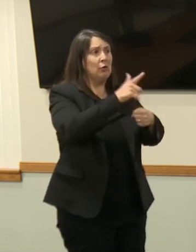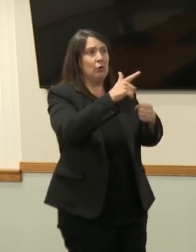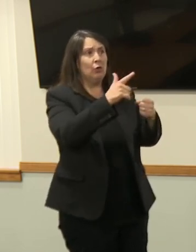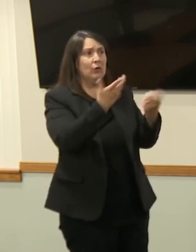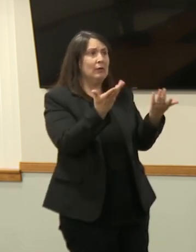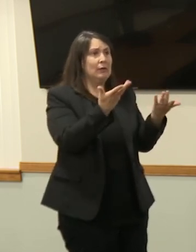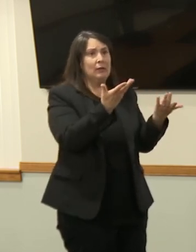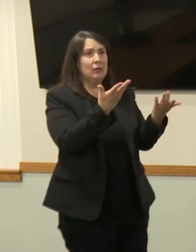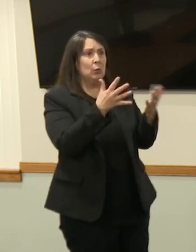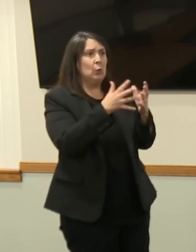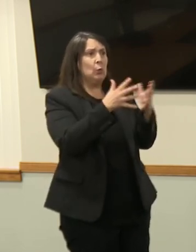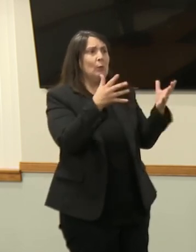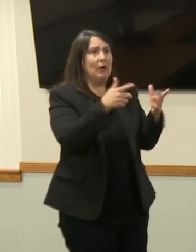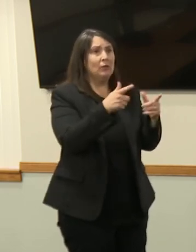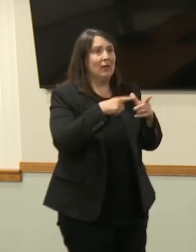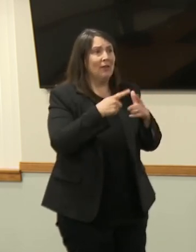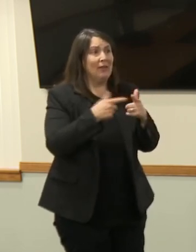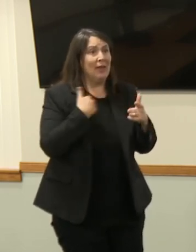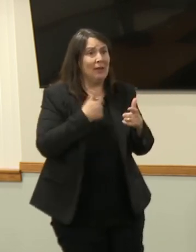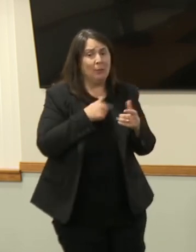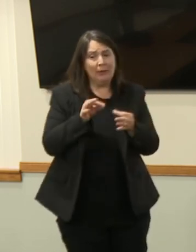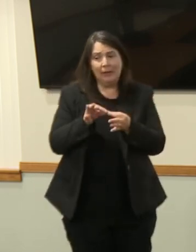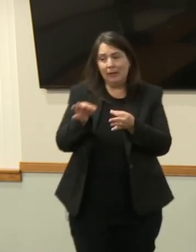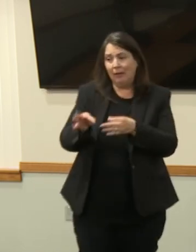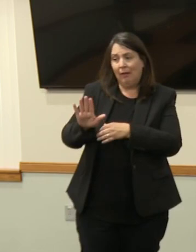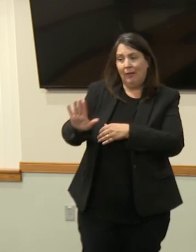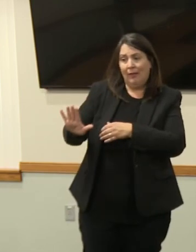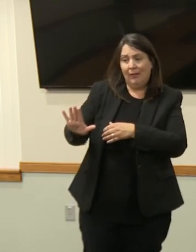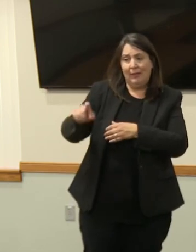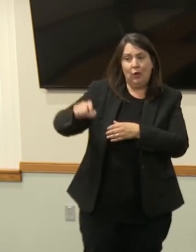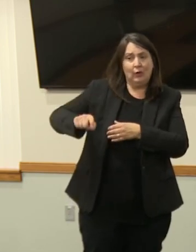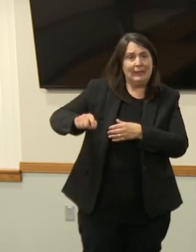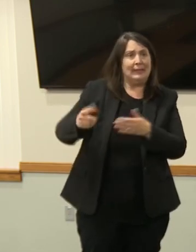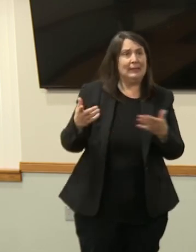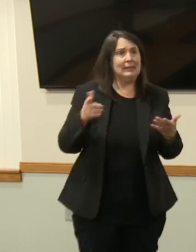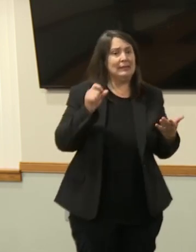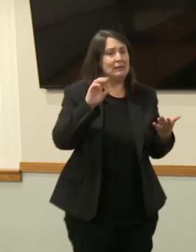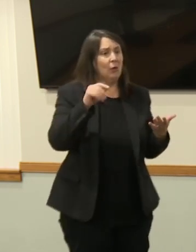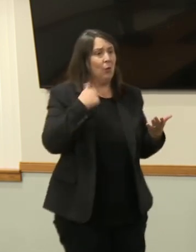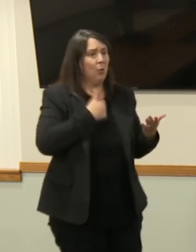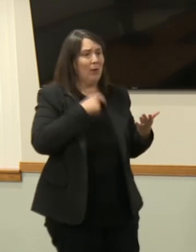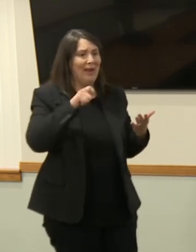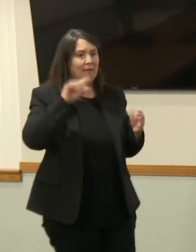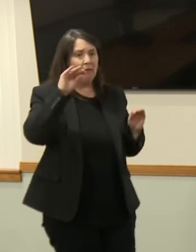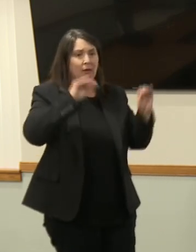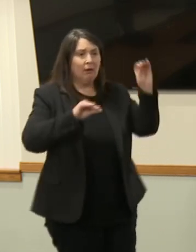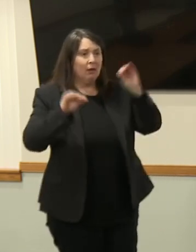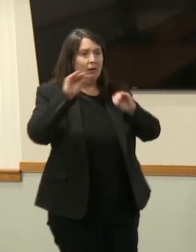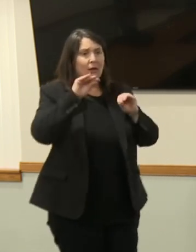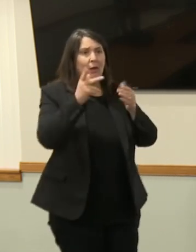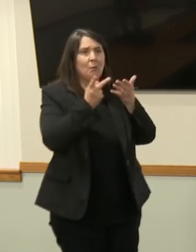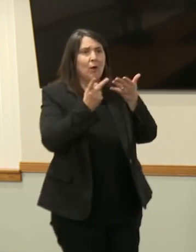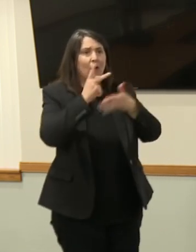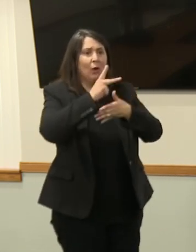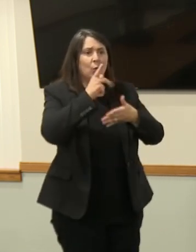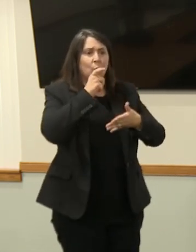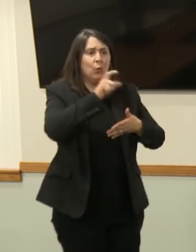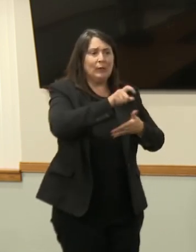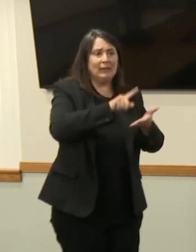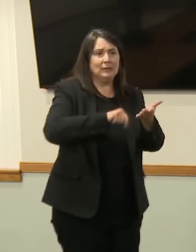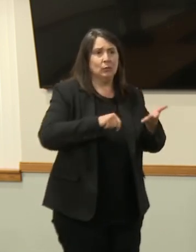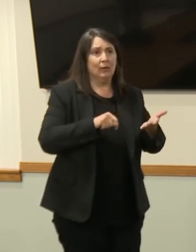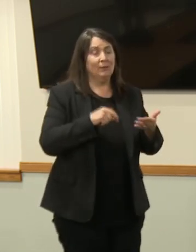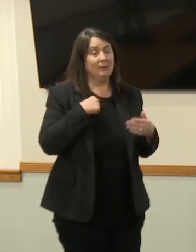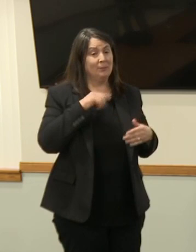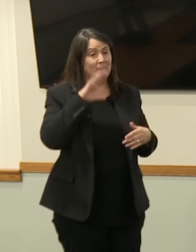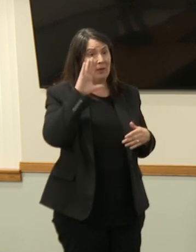the kind of decision of how do you start triaging who gets what resource. And I think that other thing to note about COVID-19, and I know